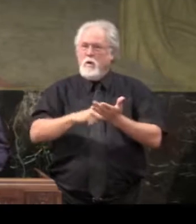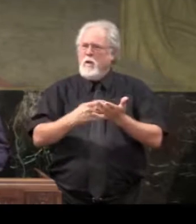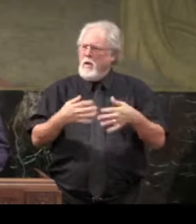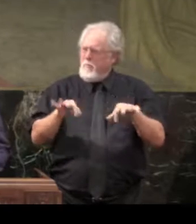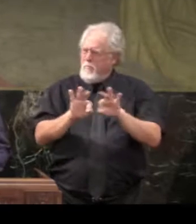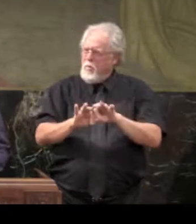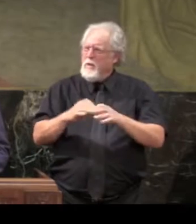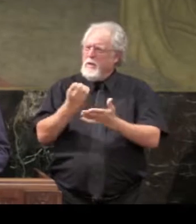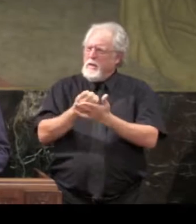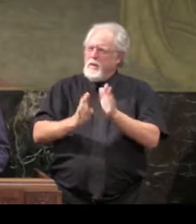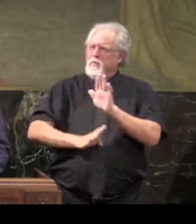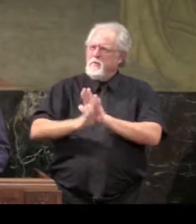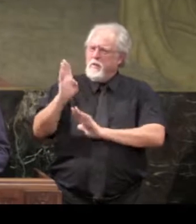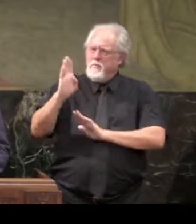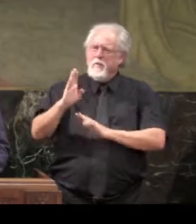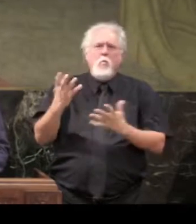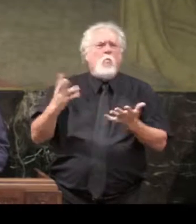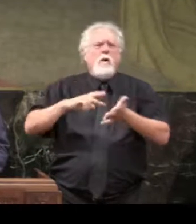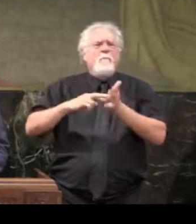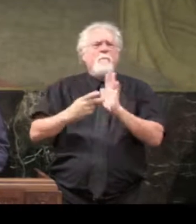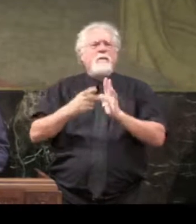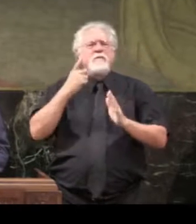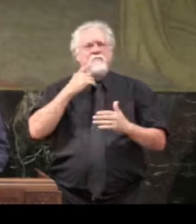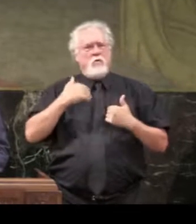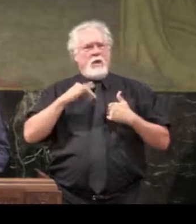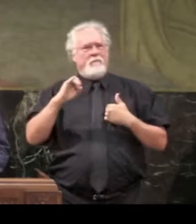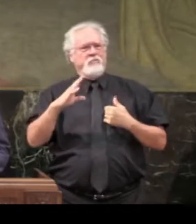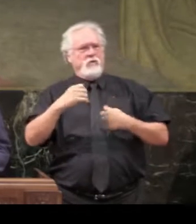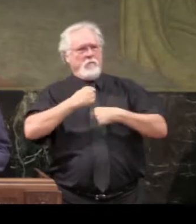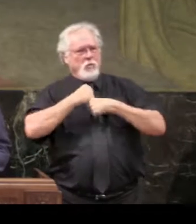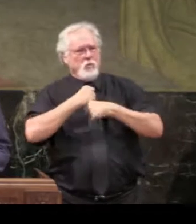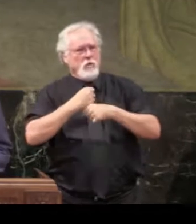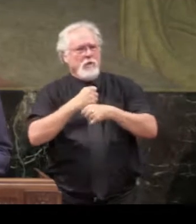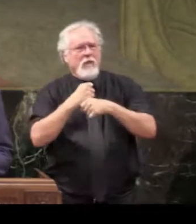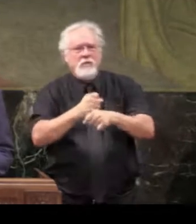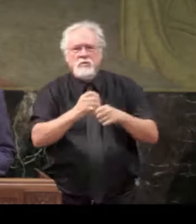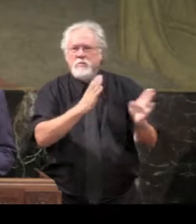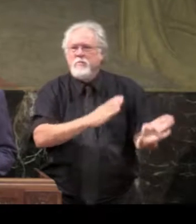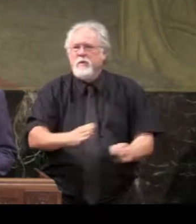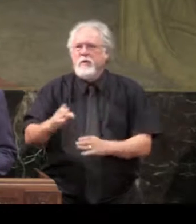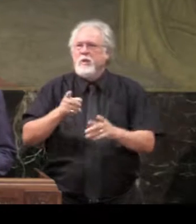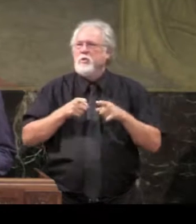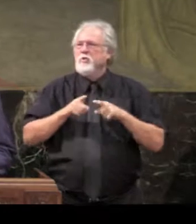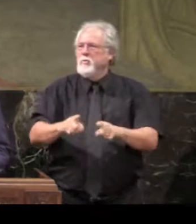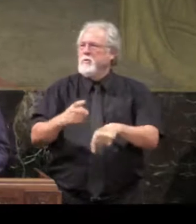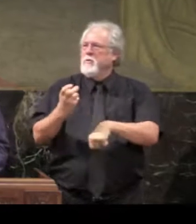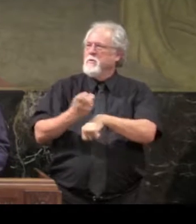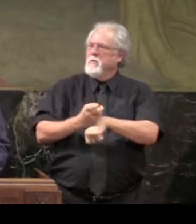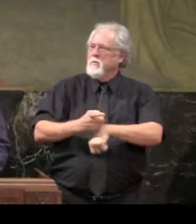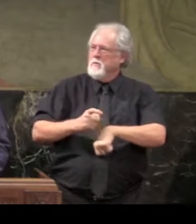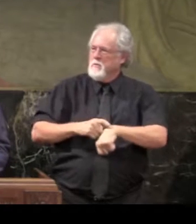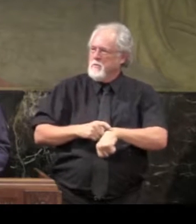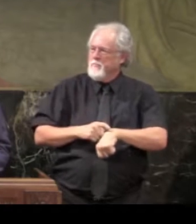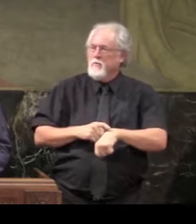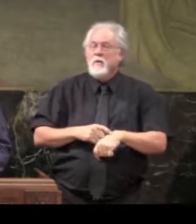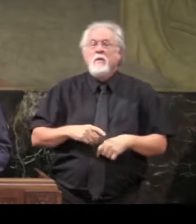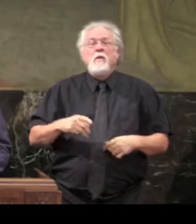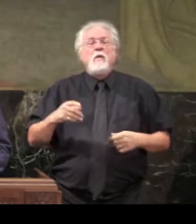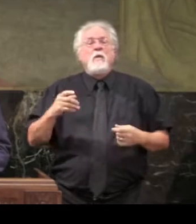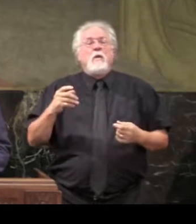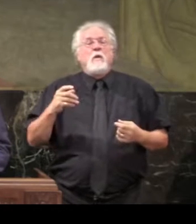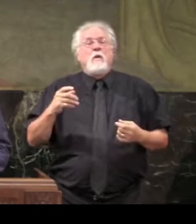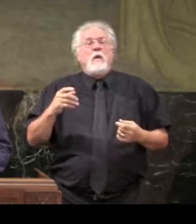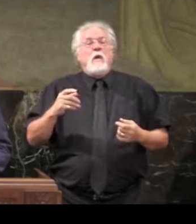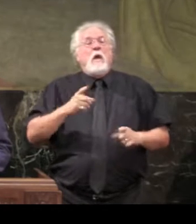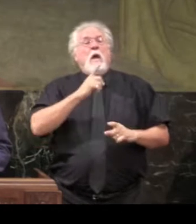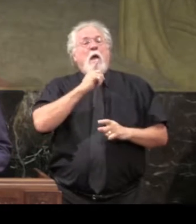importance of economic development, what it means to have job creation strategies during tough economic times. It is